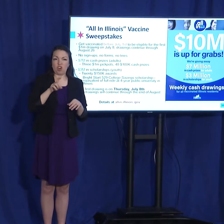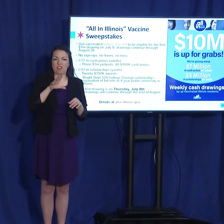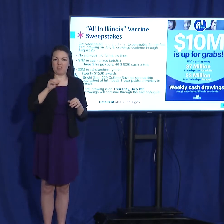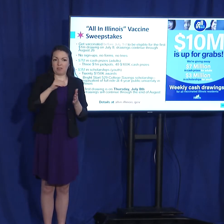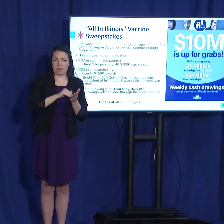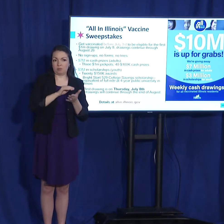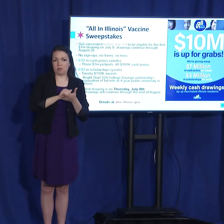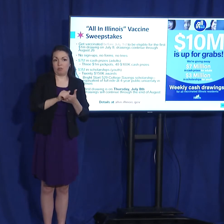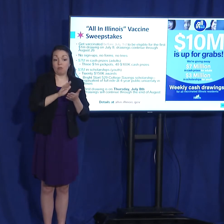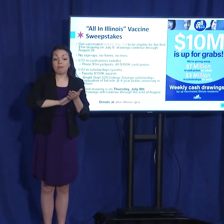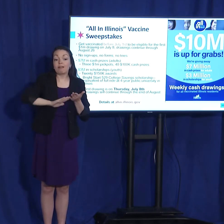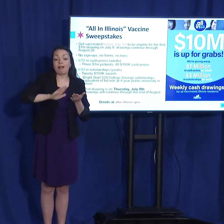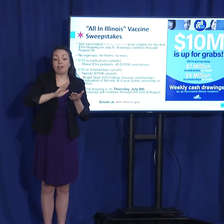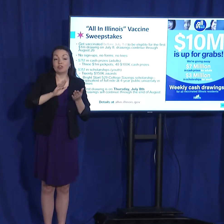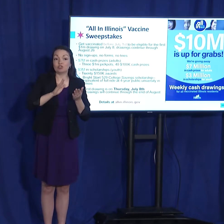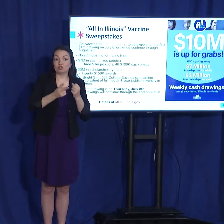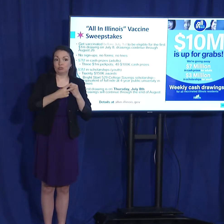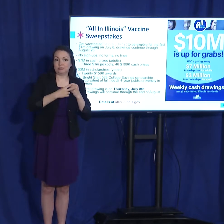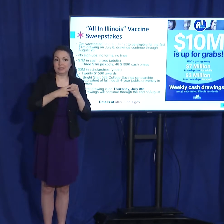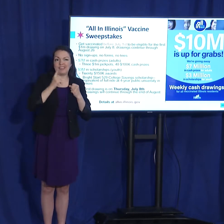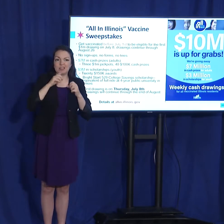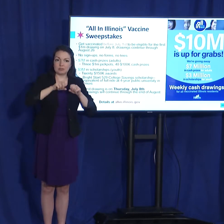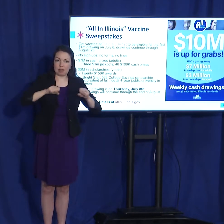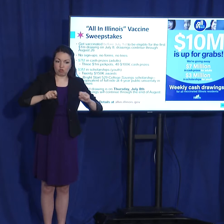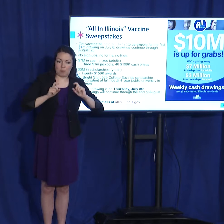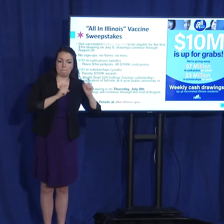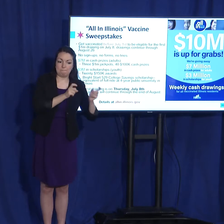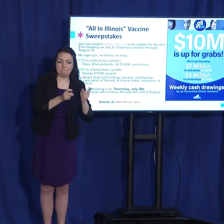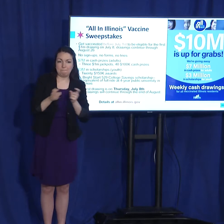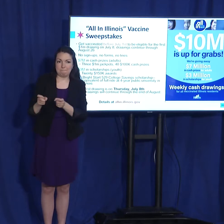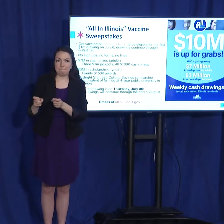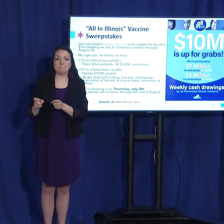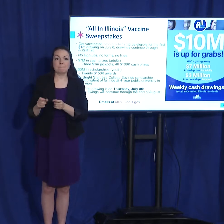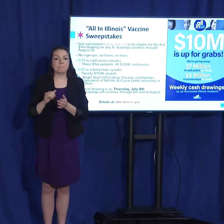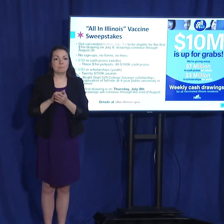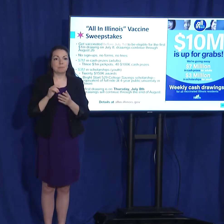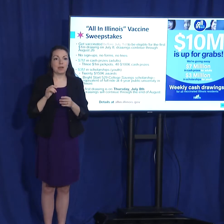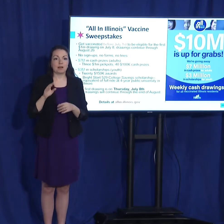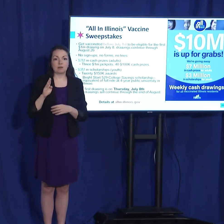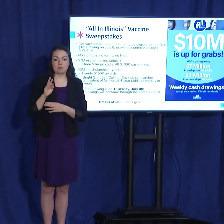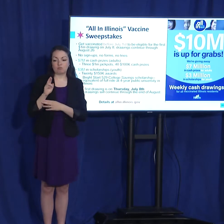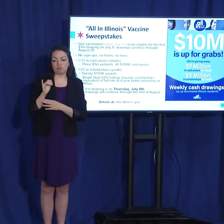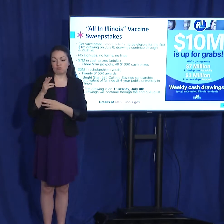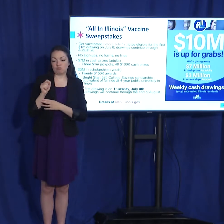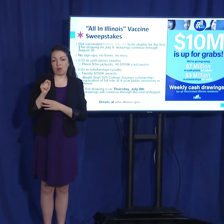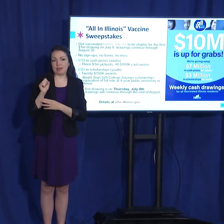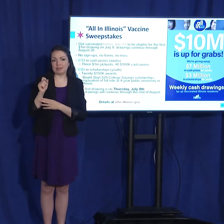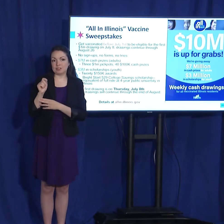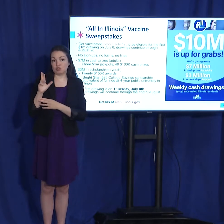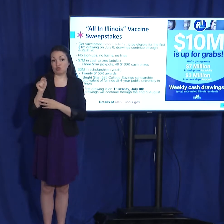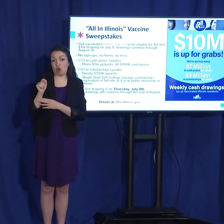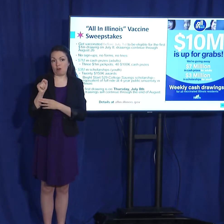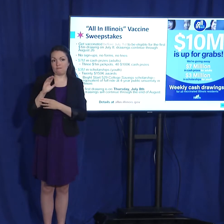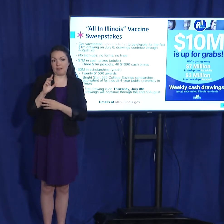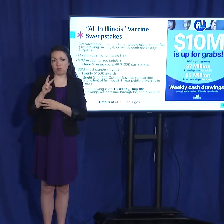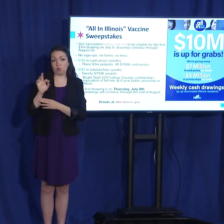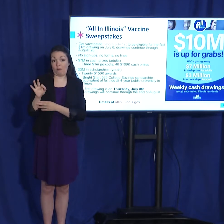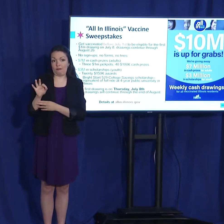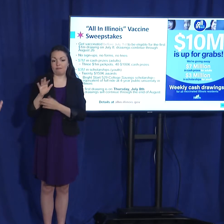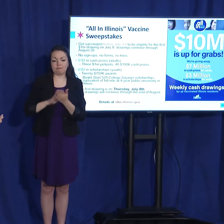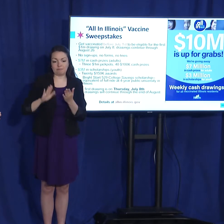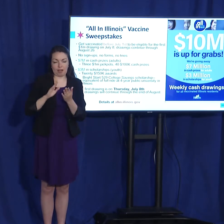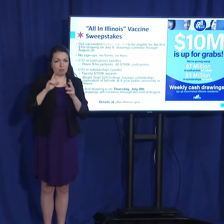$150,000 college savings scholarships that are being given away. These are the Bright Start 529 college scholarships, so you can use